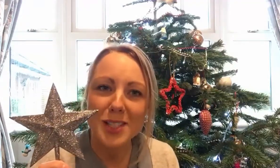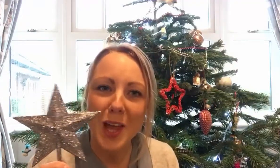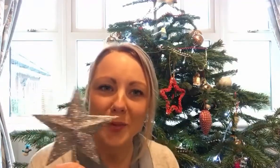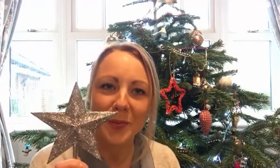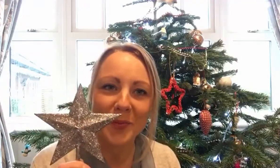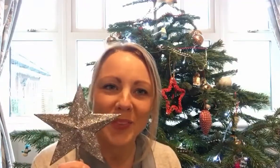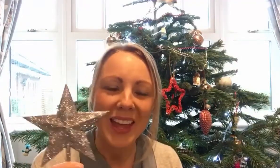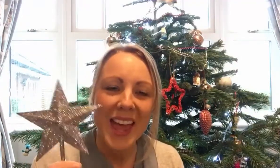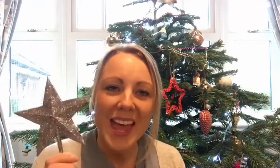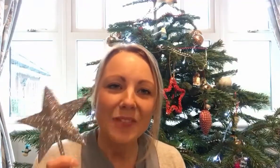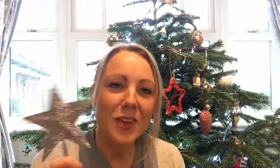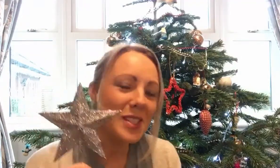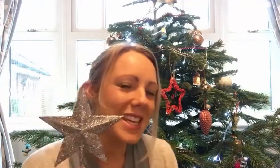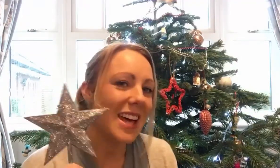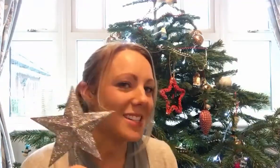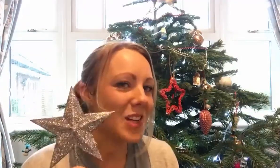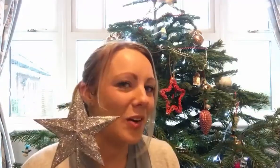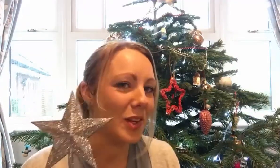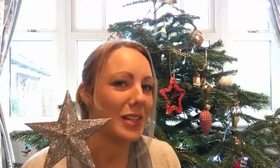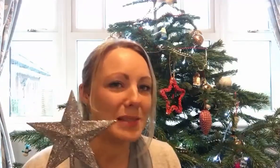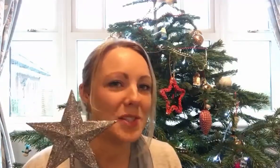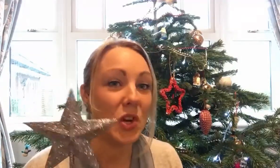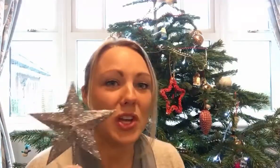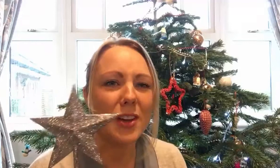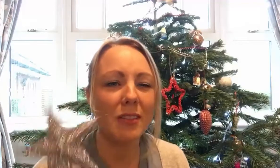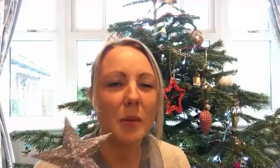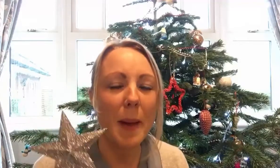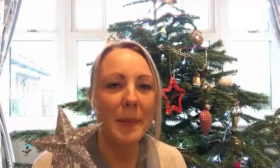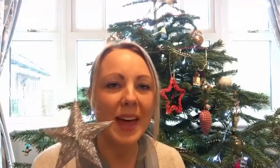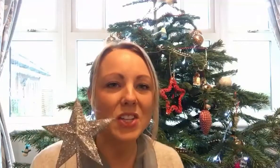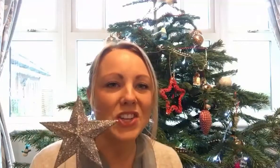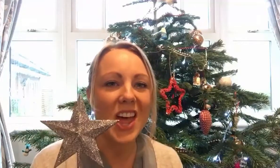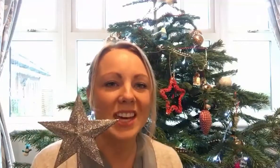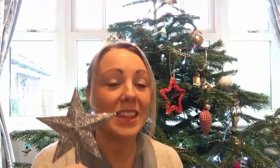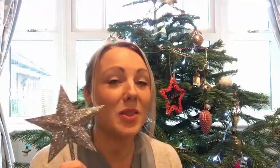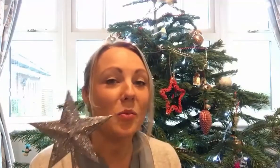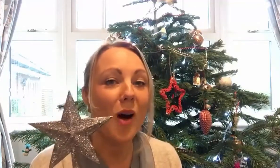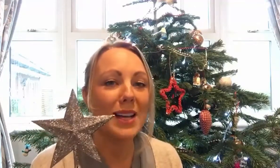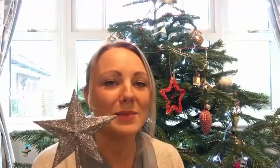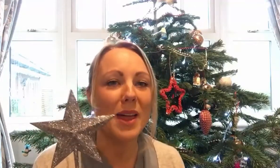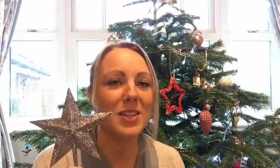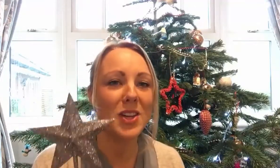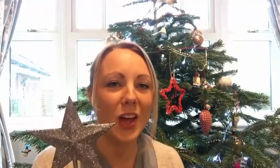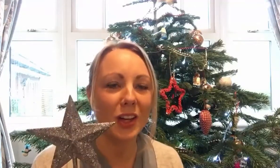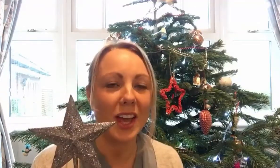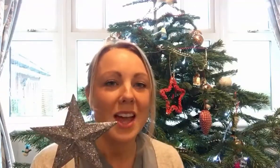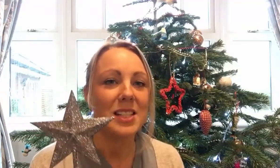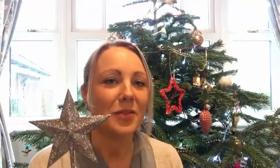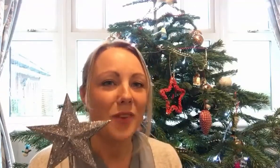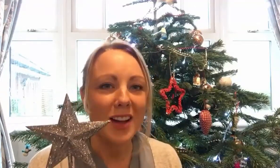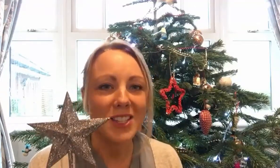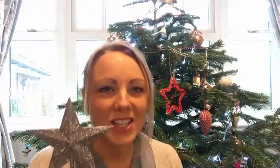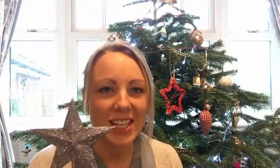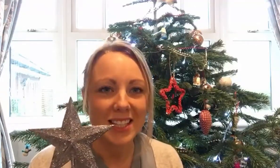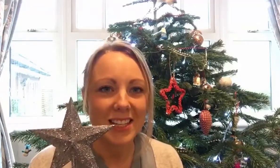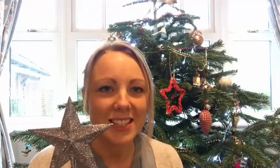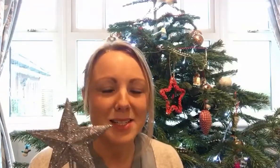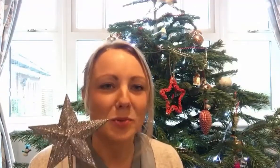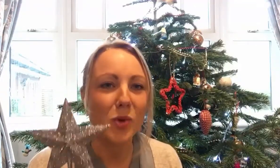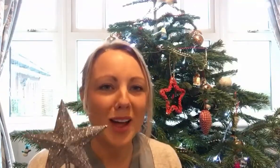too? If you see that star on the Christmas tree, you can remember that journey that the wise men took to find Jesus and to